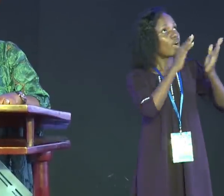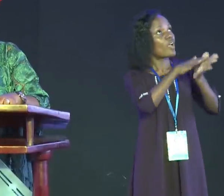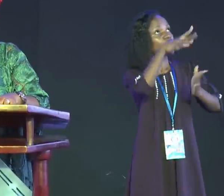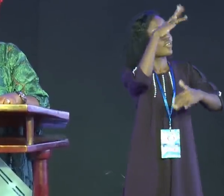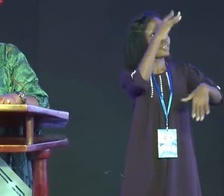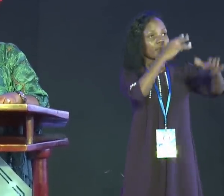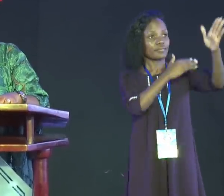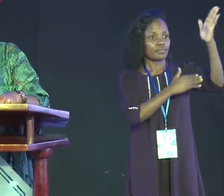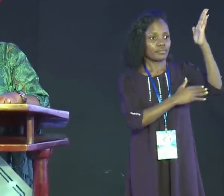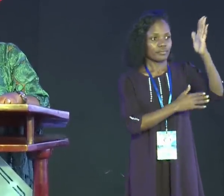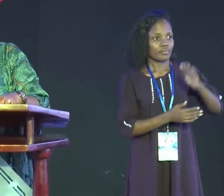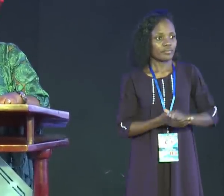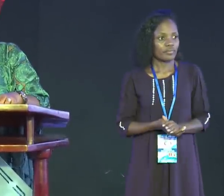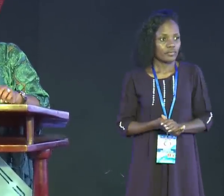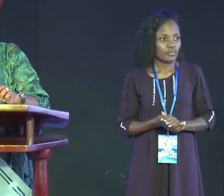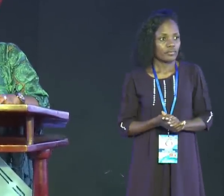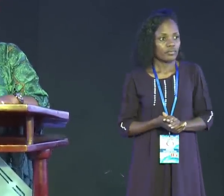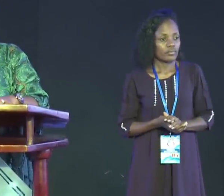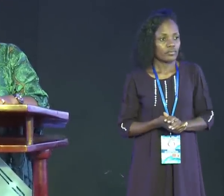But I glorify the Lord